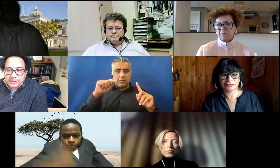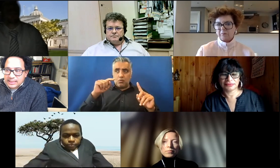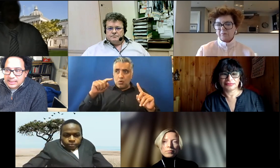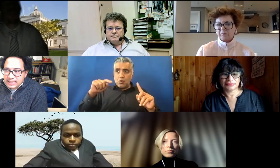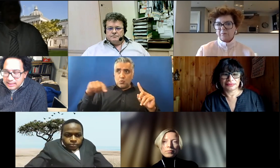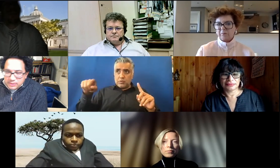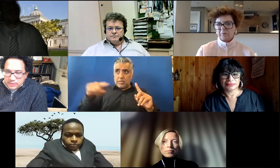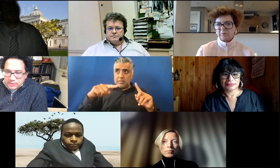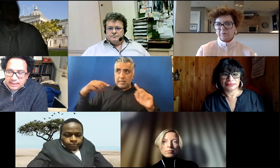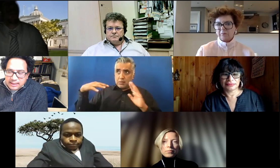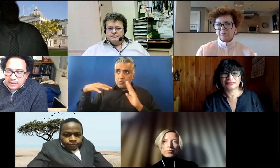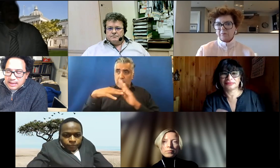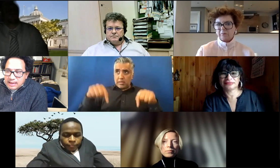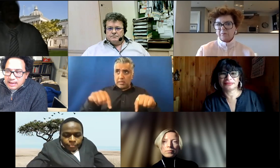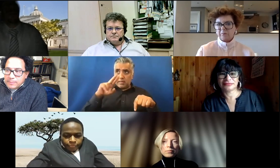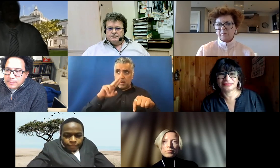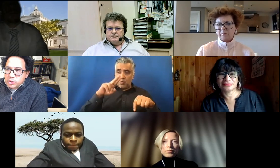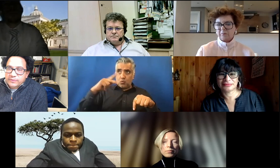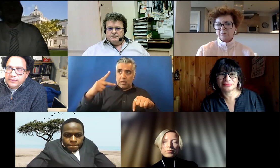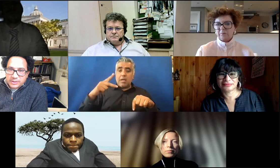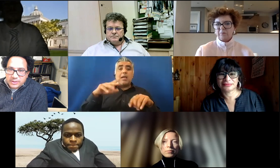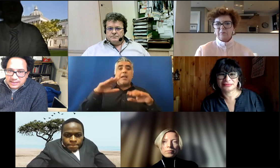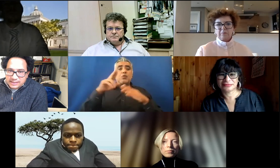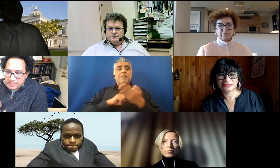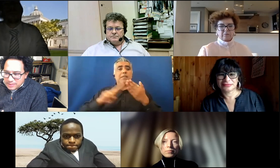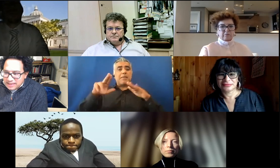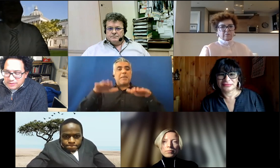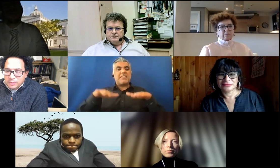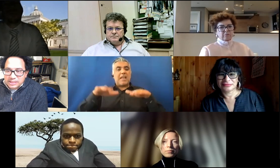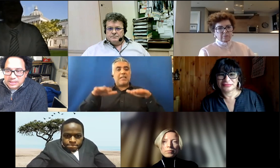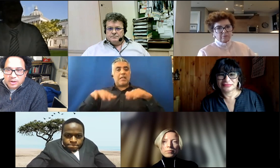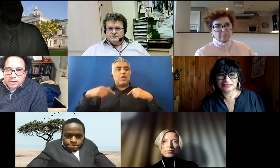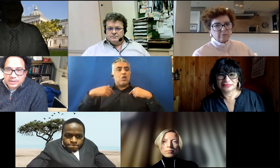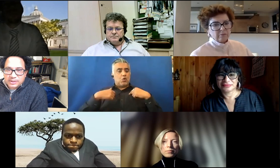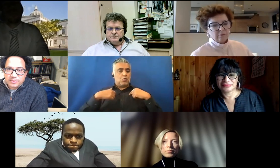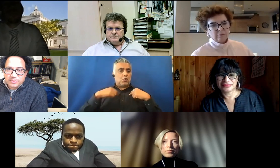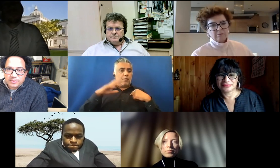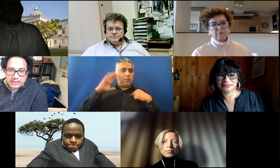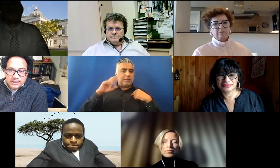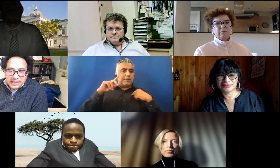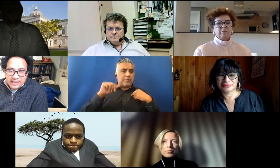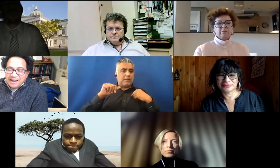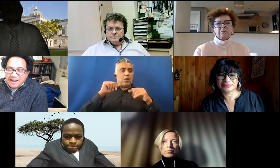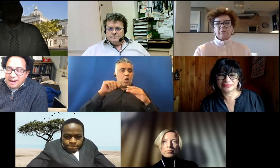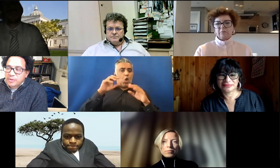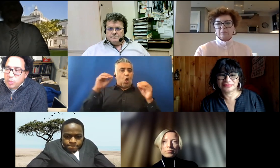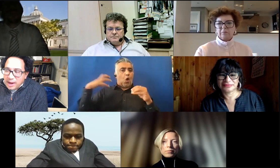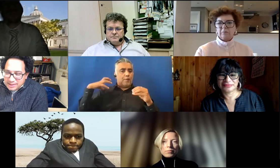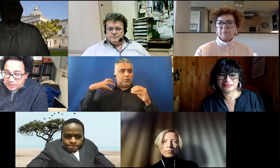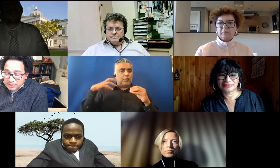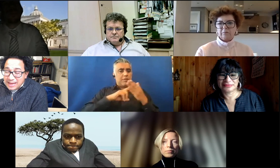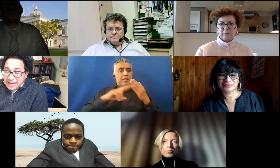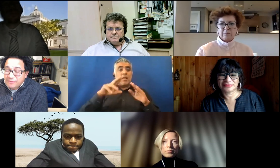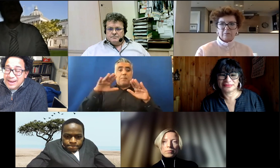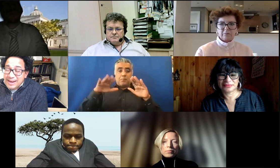study in the UK, British universities, and I'm speaking as a former disability officer of my university, are required